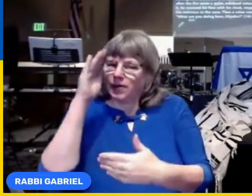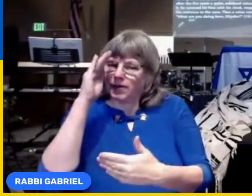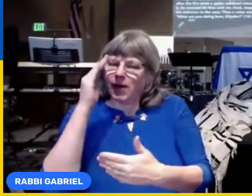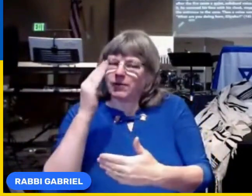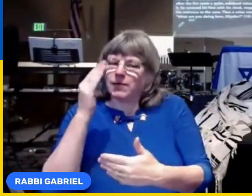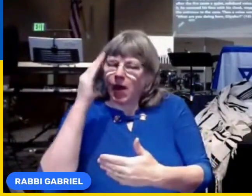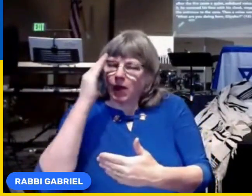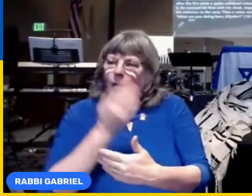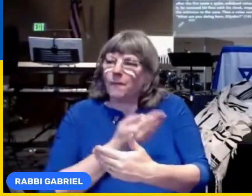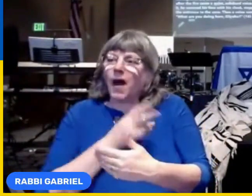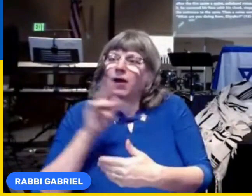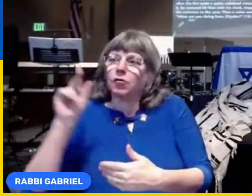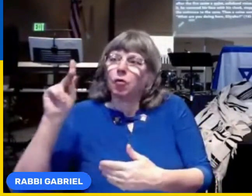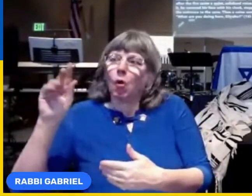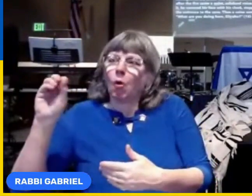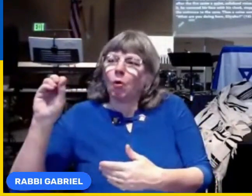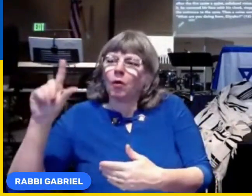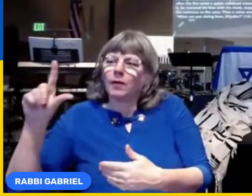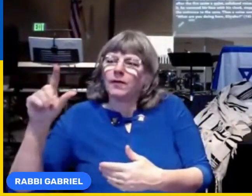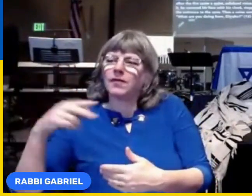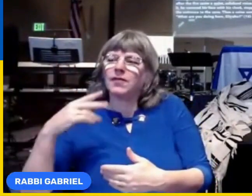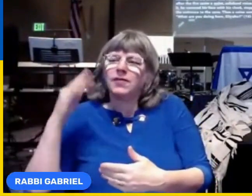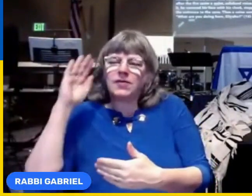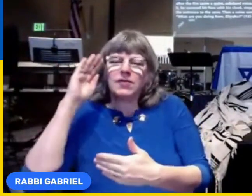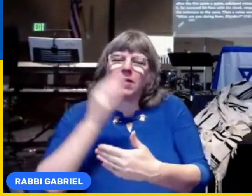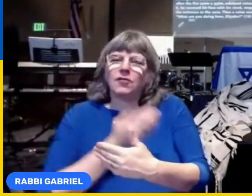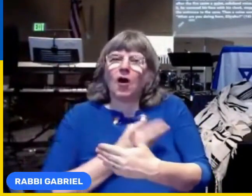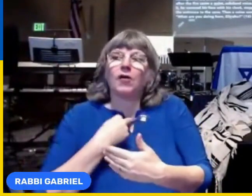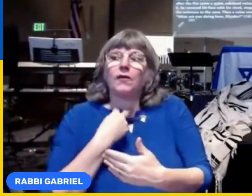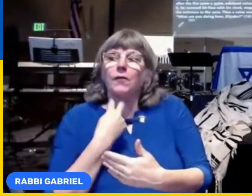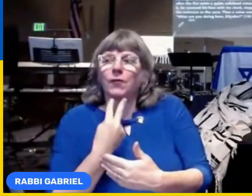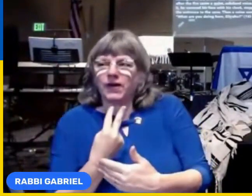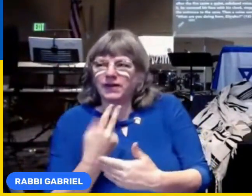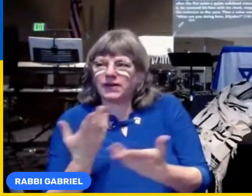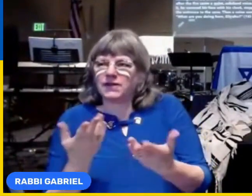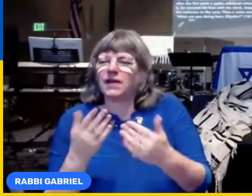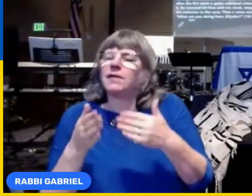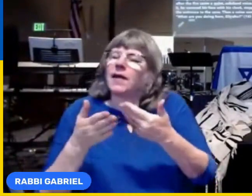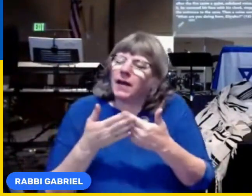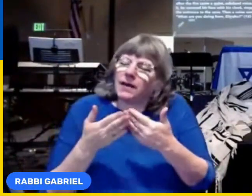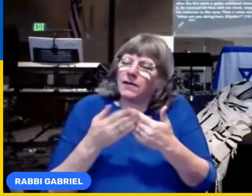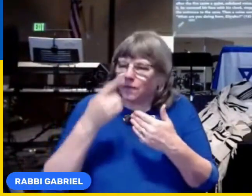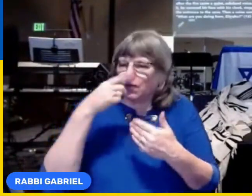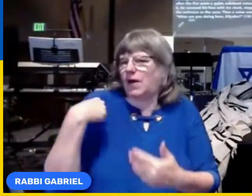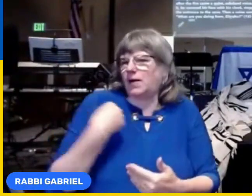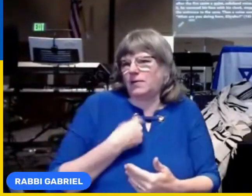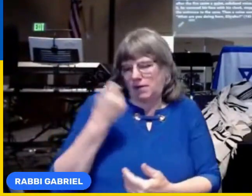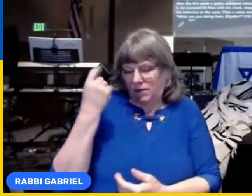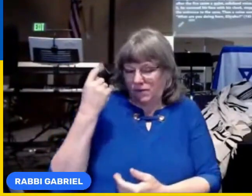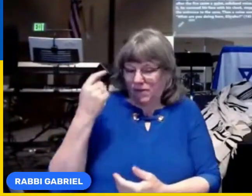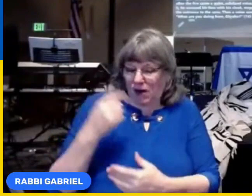He tells us what the Father says in a way that we can understand.